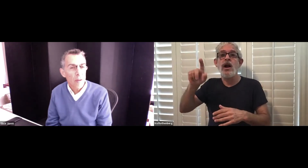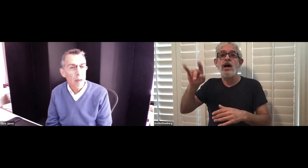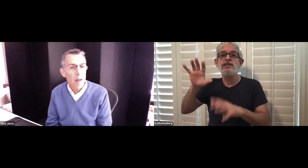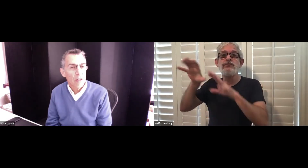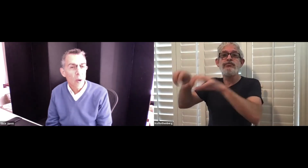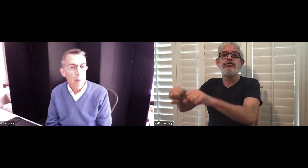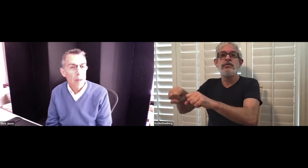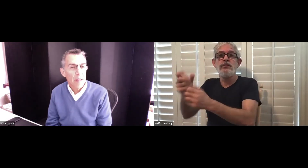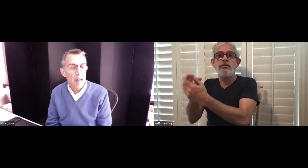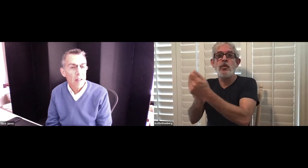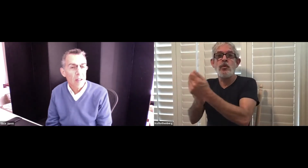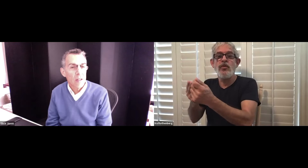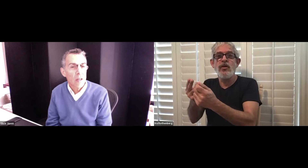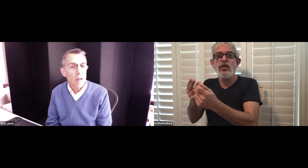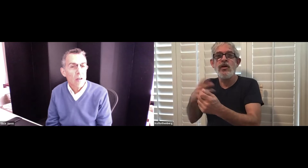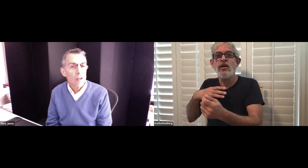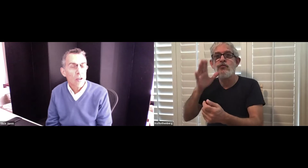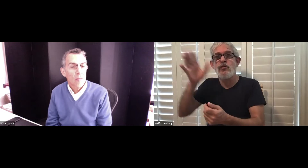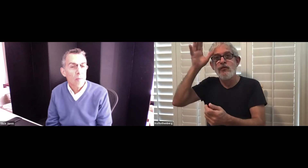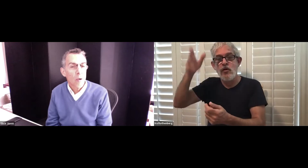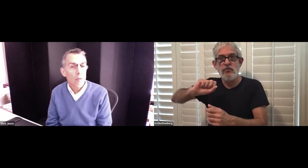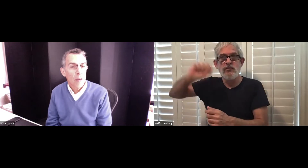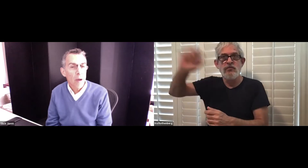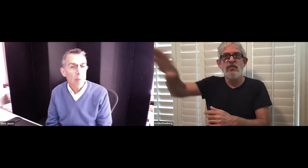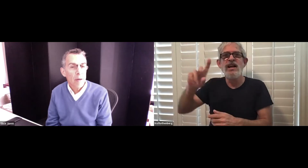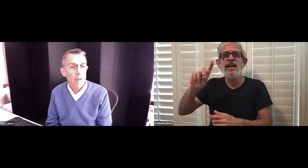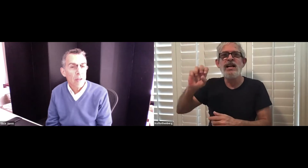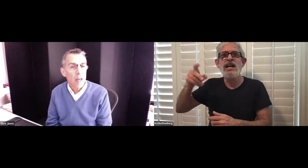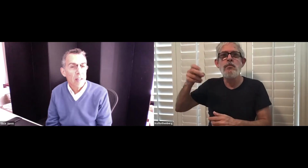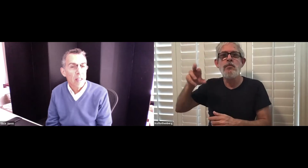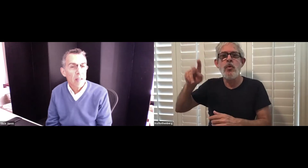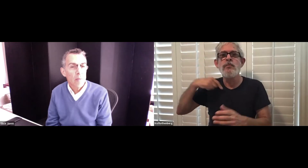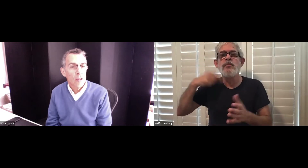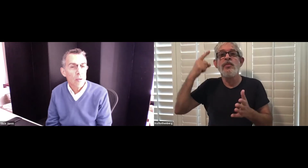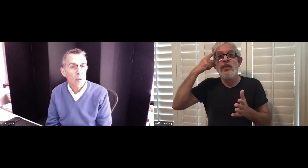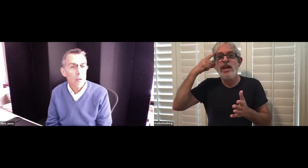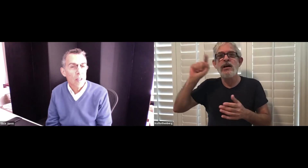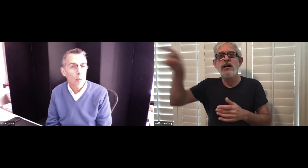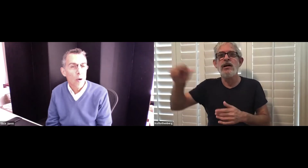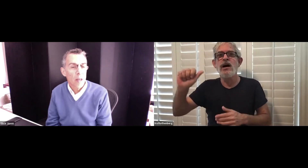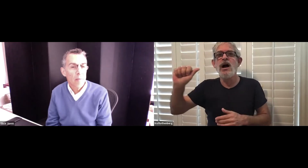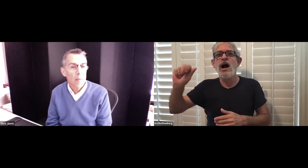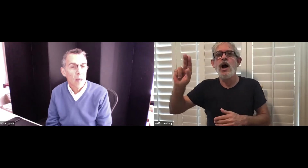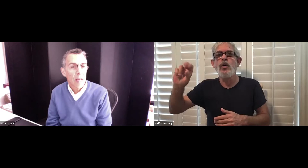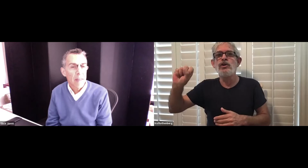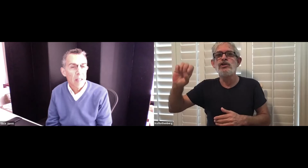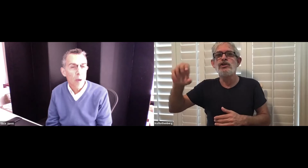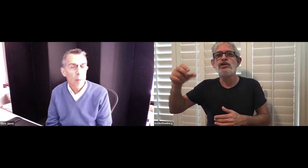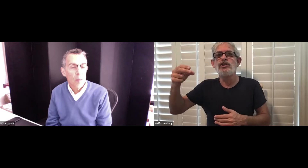it so happened that the Nazis took both my grandparents and sent them to, deported them. I think it's probably to